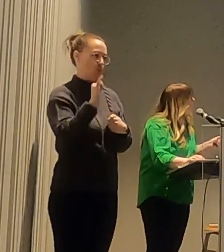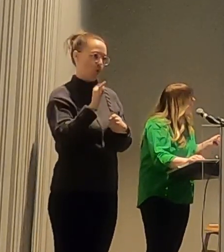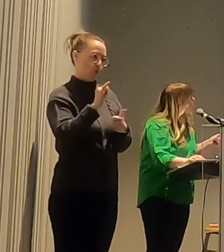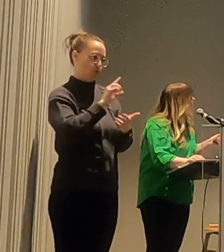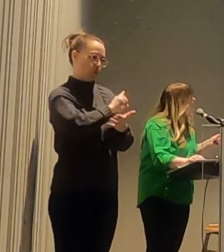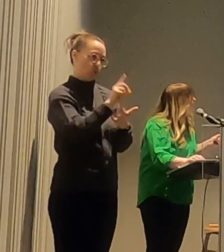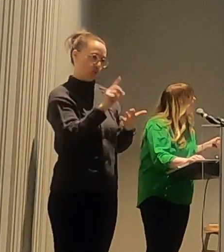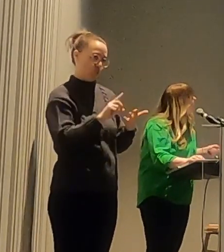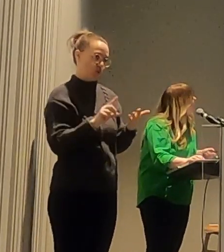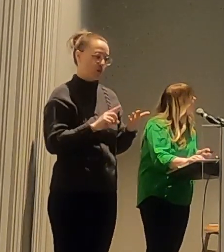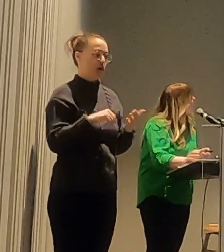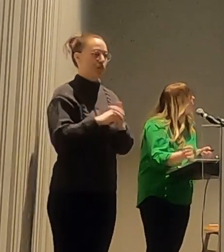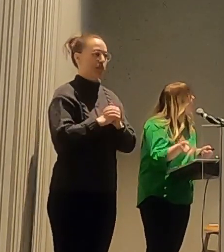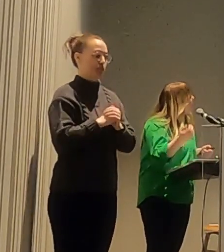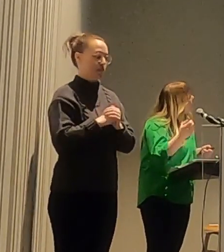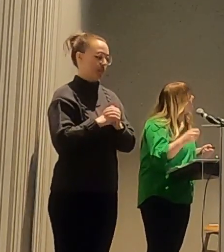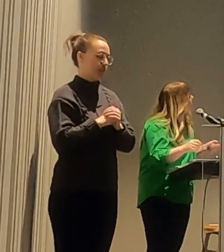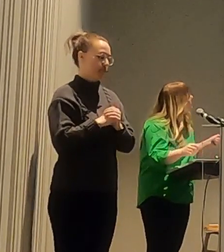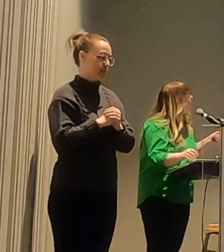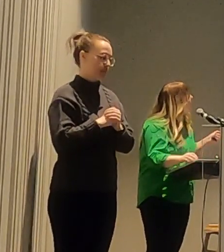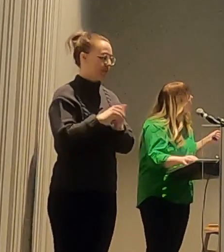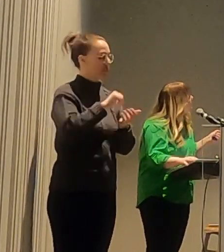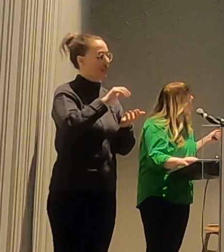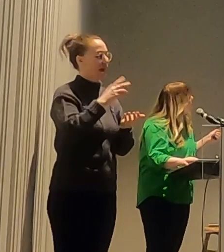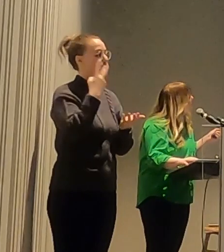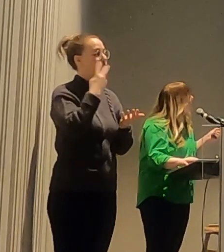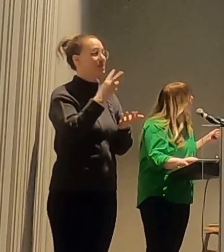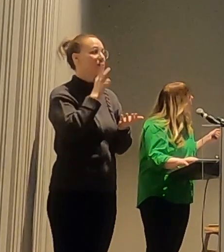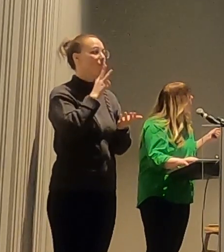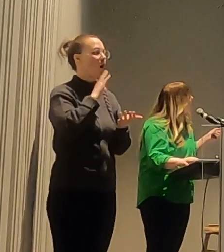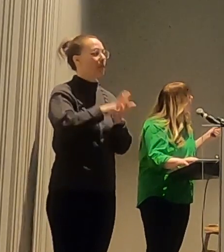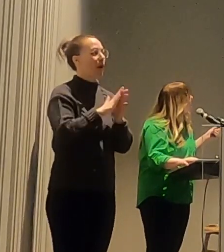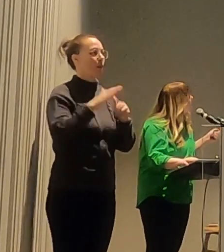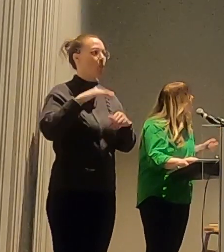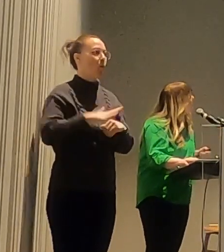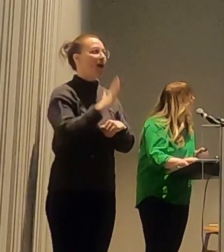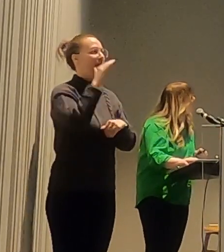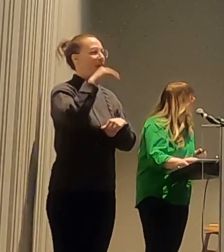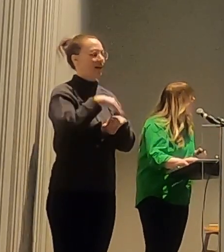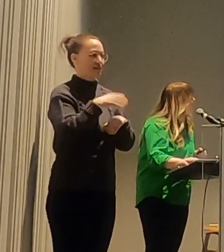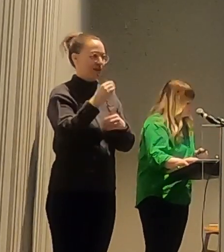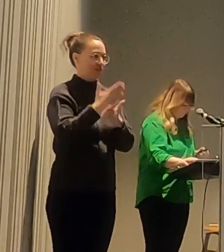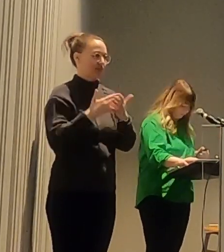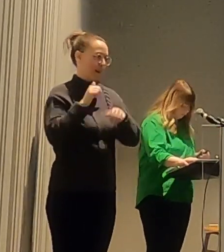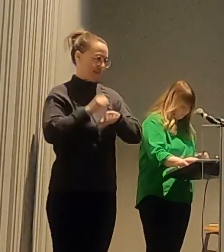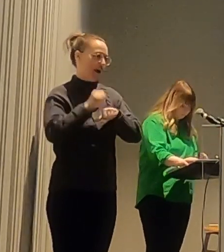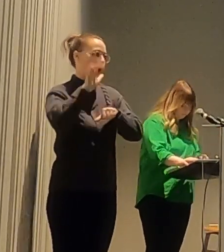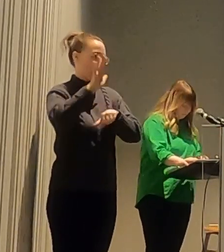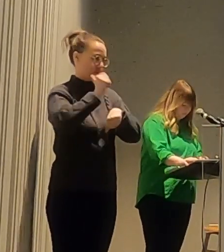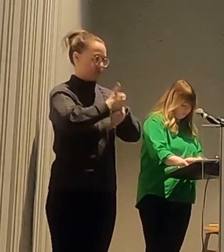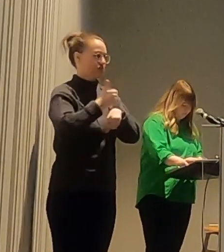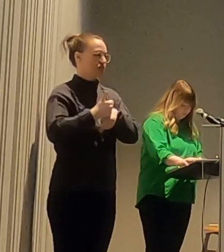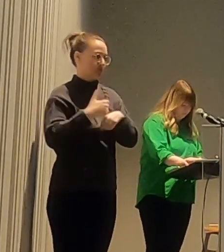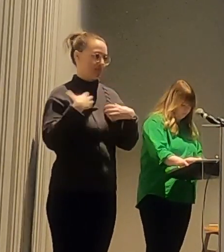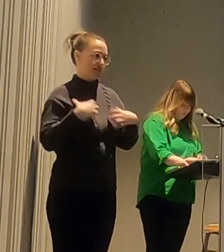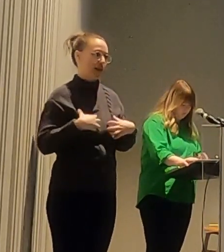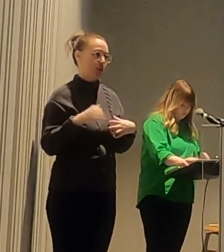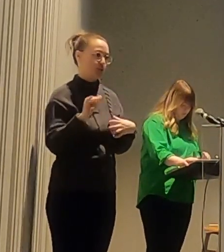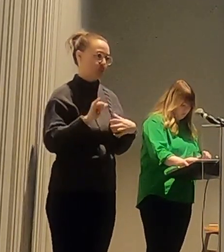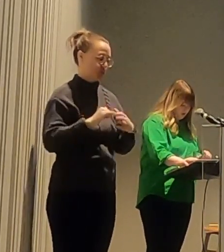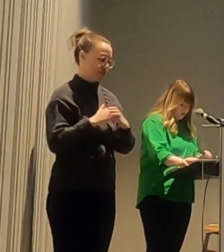turns into the waves, and we see a couple of mountains coming from that.